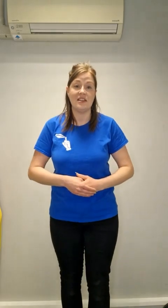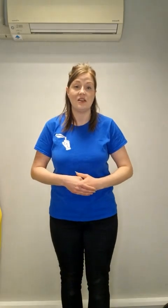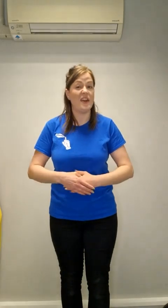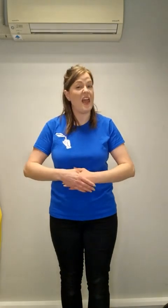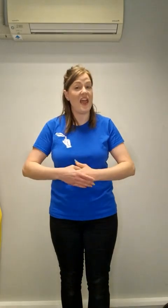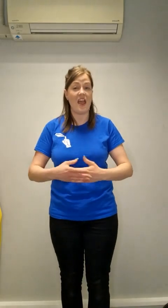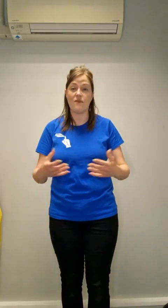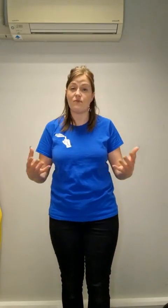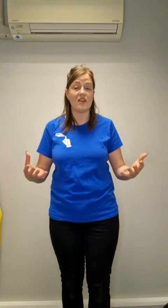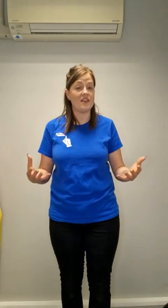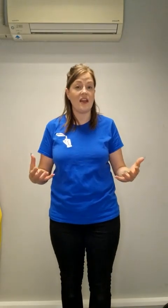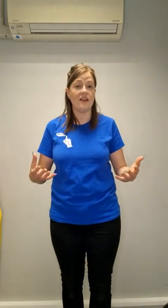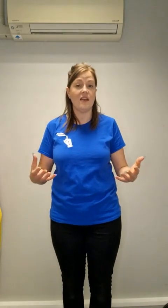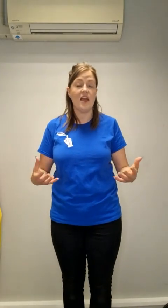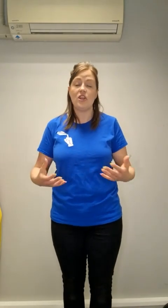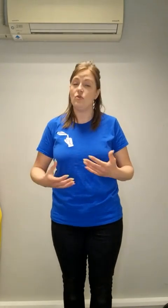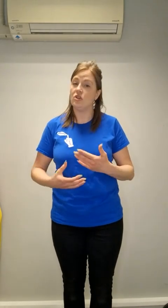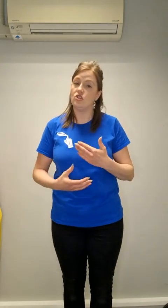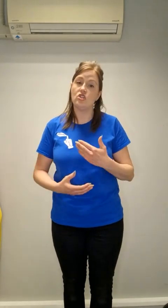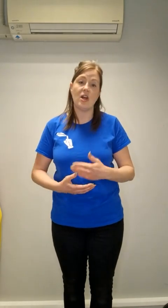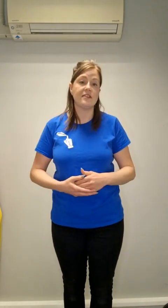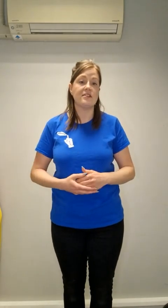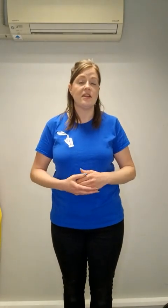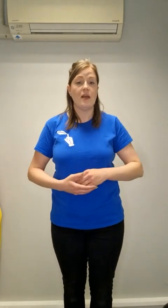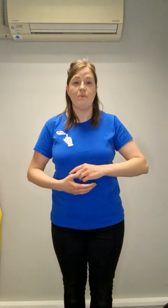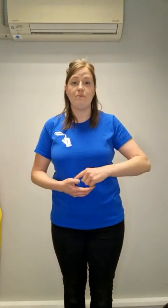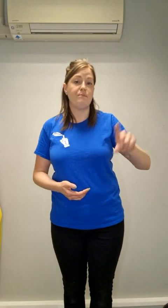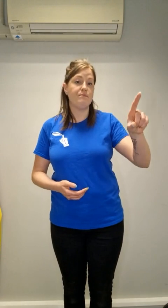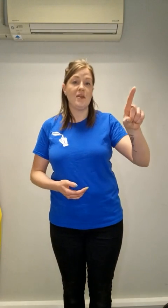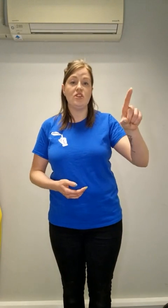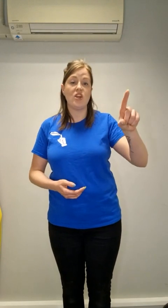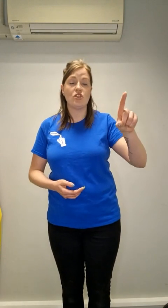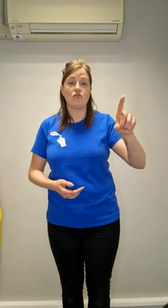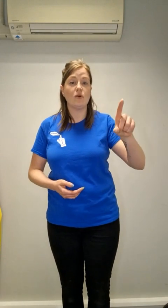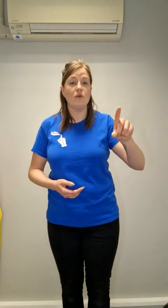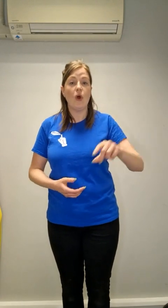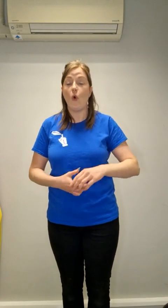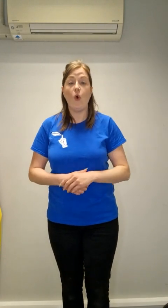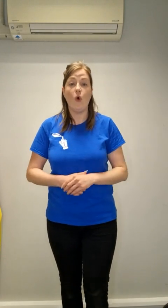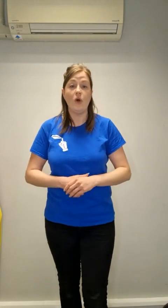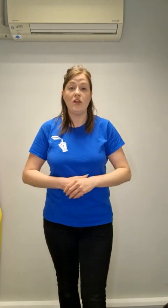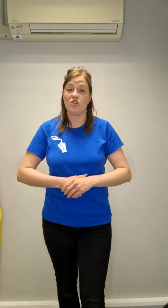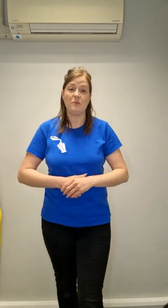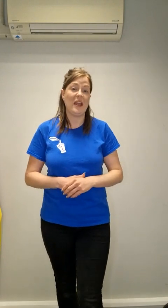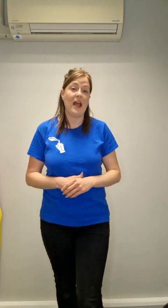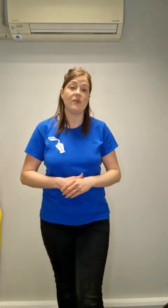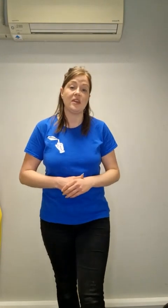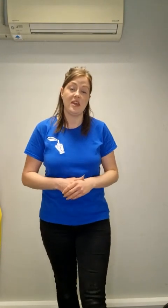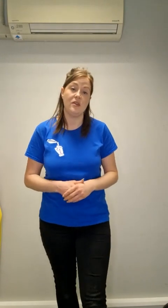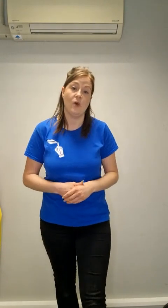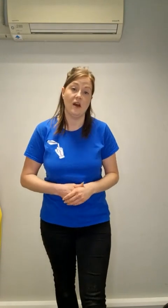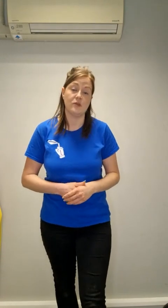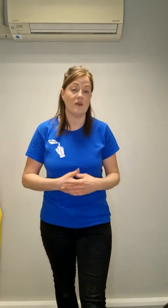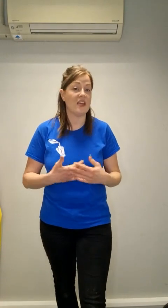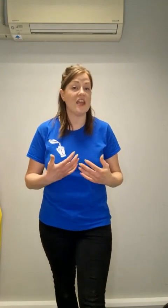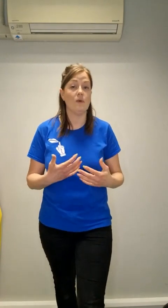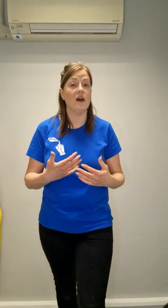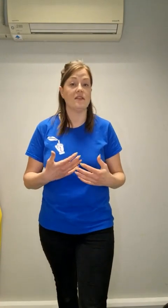sign everything. You can just be gestural or just pick out the keywords. We're a keyword